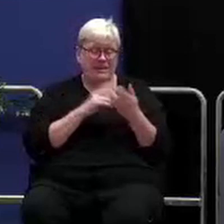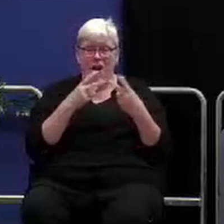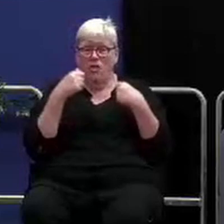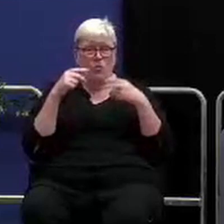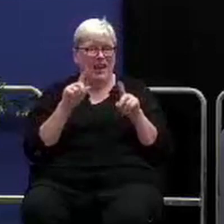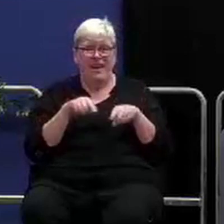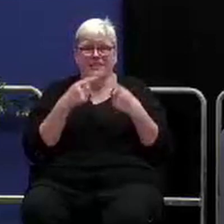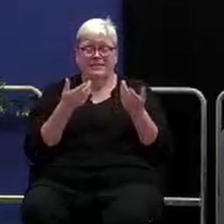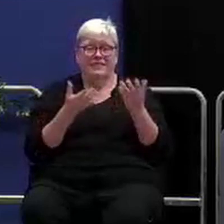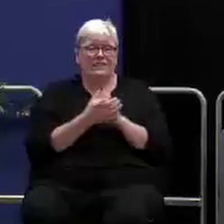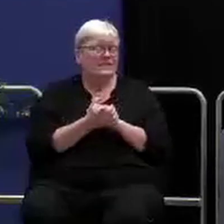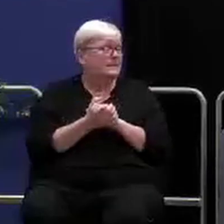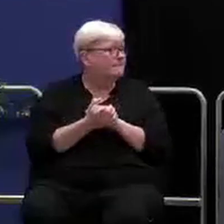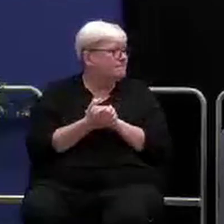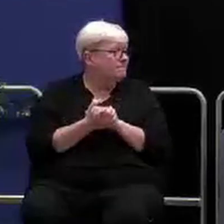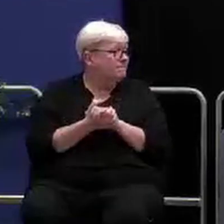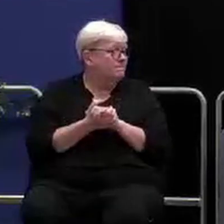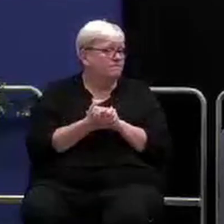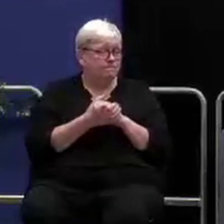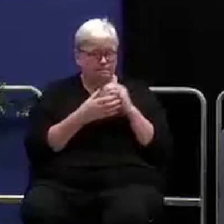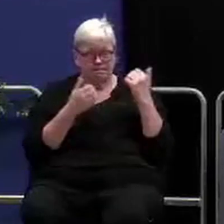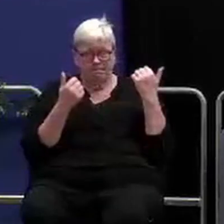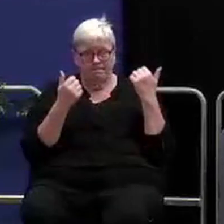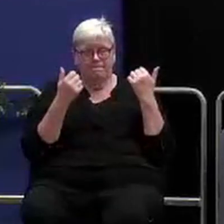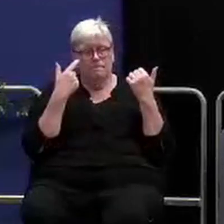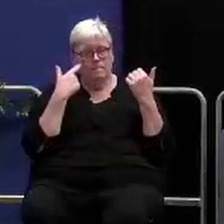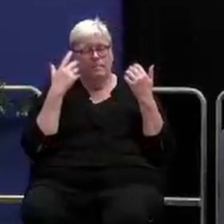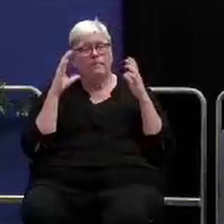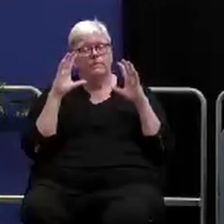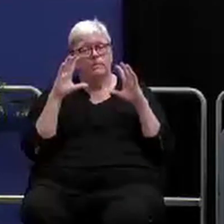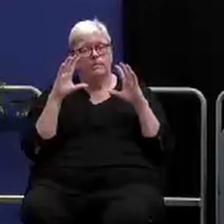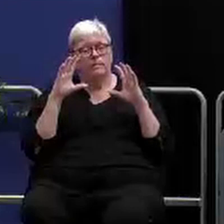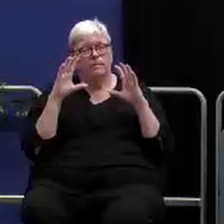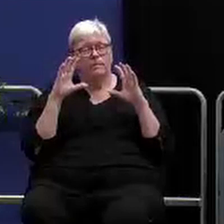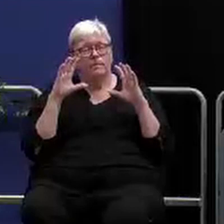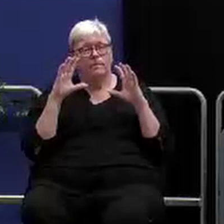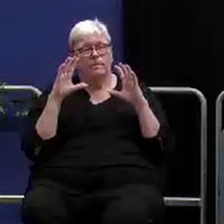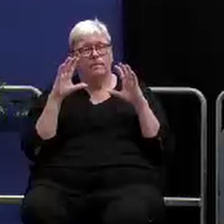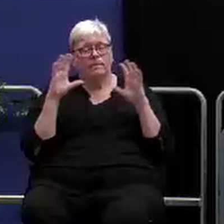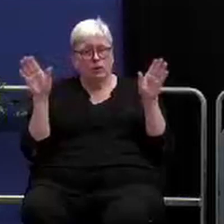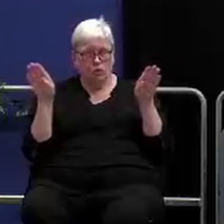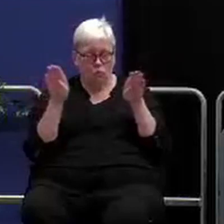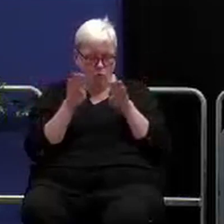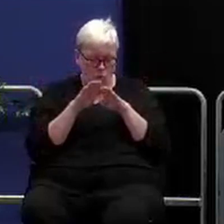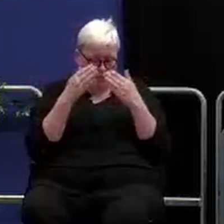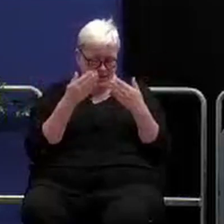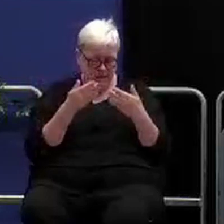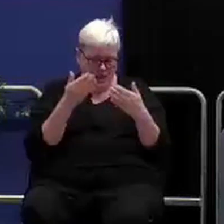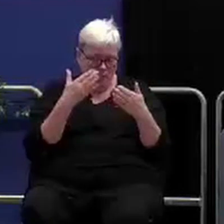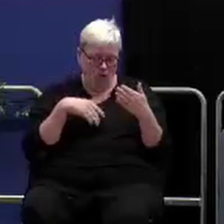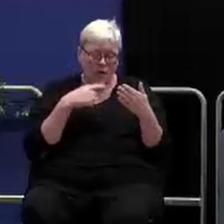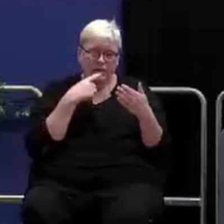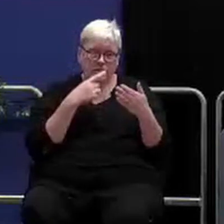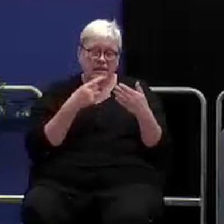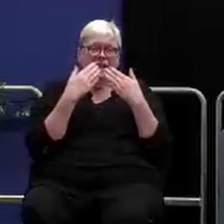So... Well, I think we're going to draw things to a close now, I would just like to